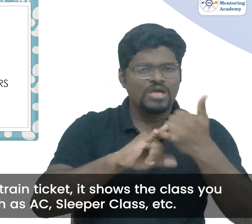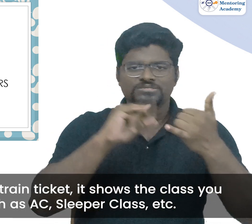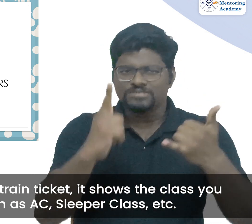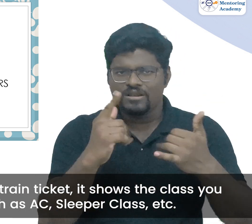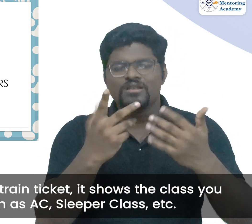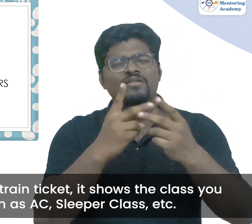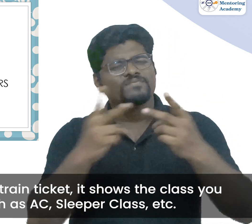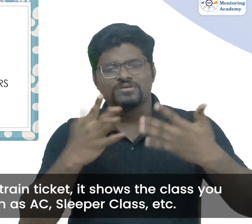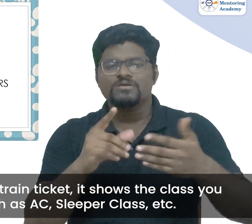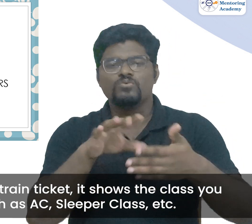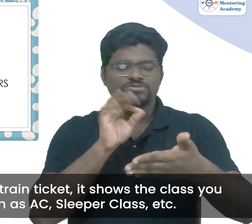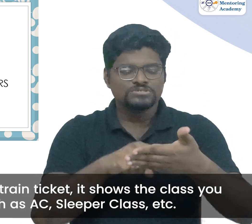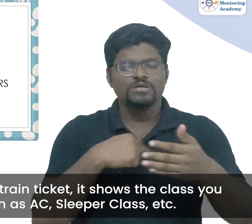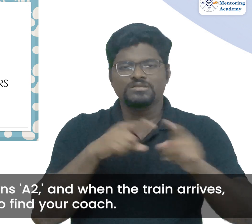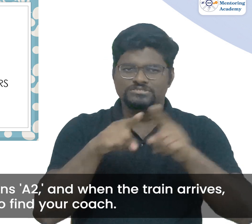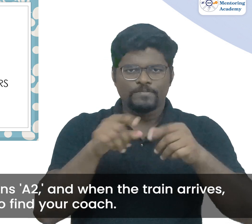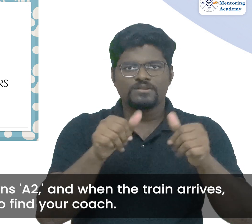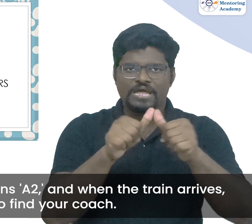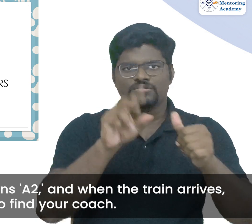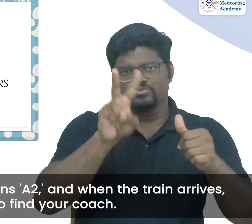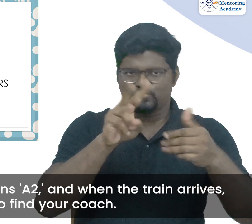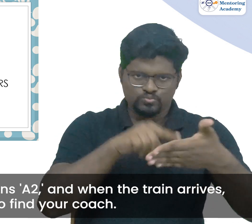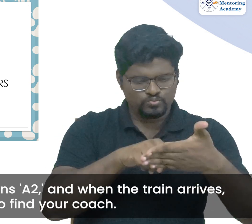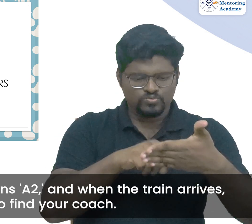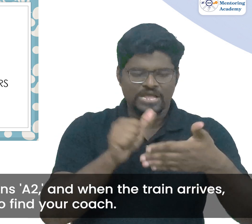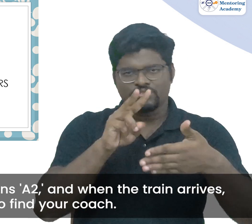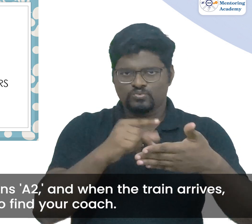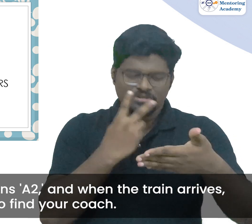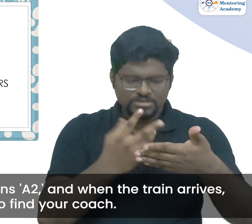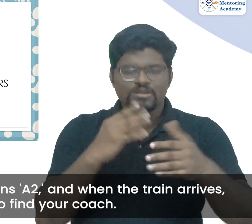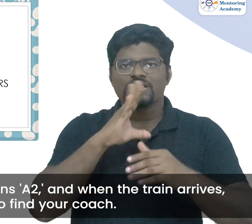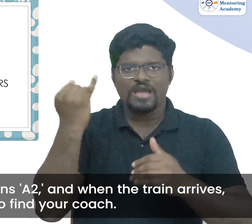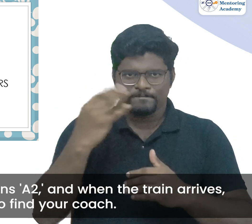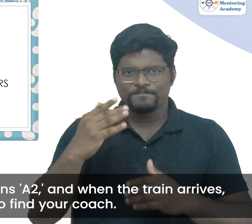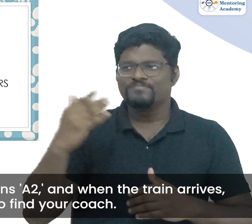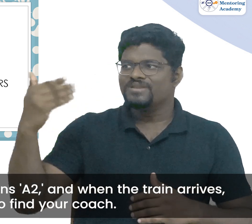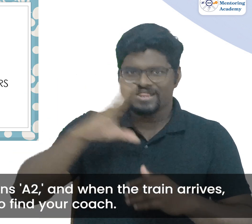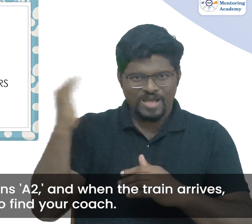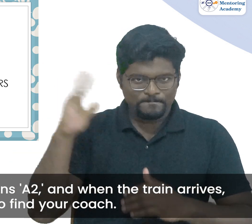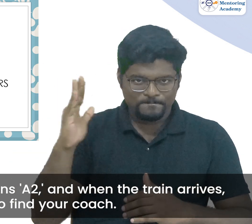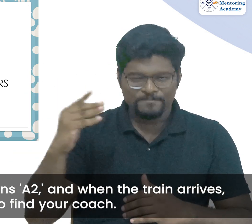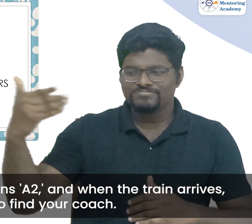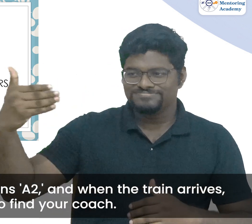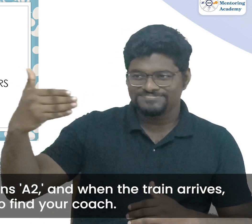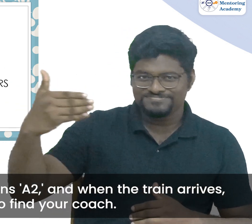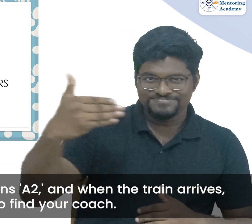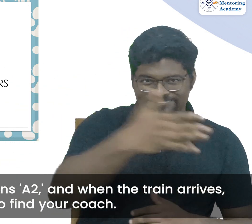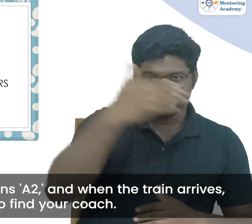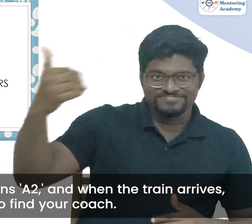sleeper class, etc. Suppose your ticket mentions A2. And when the train arrives,